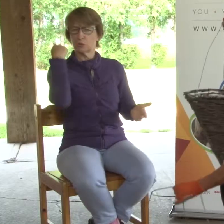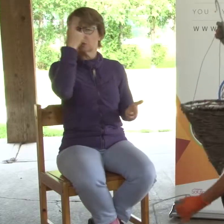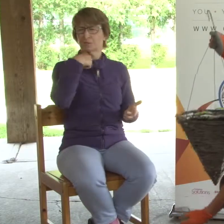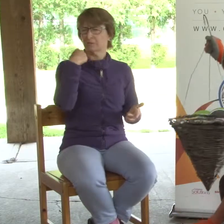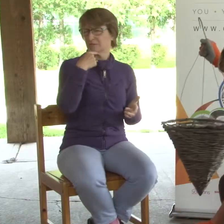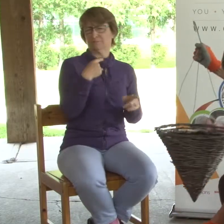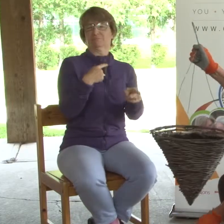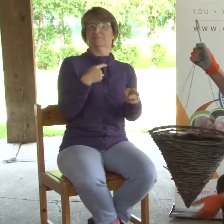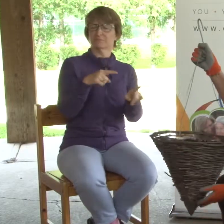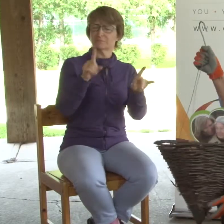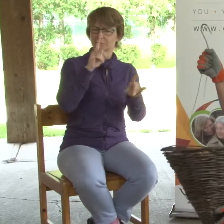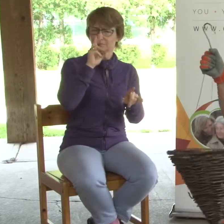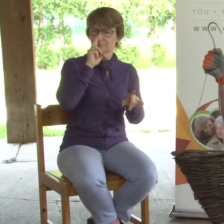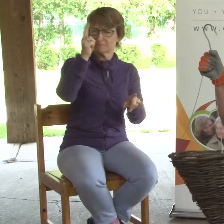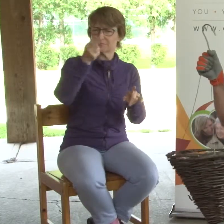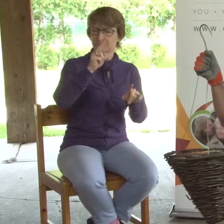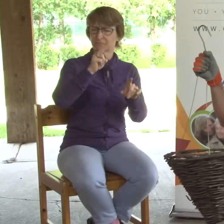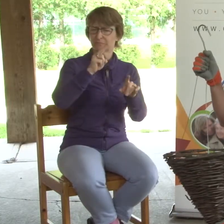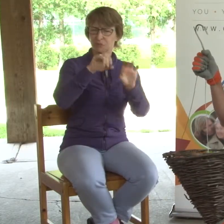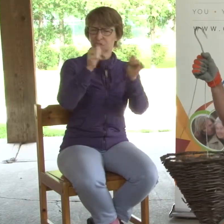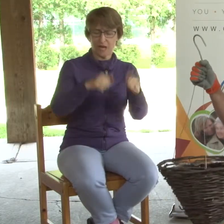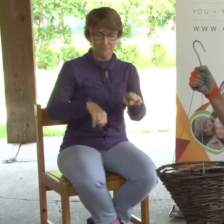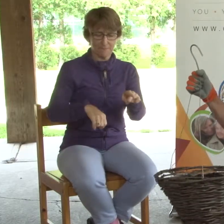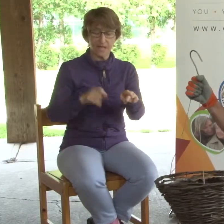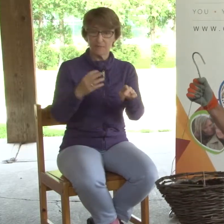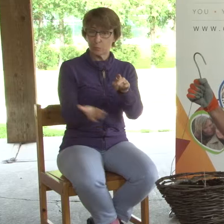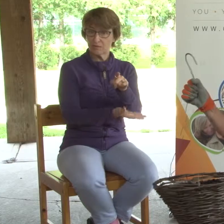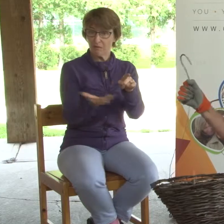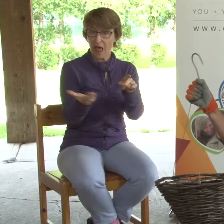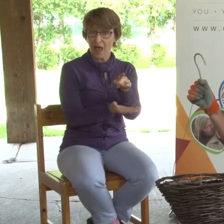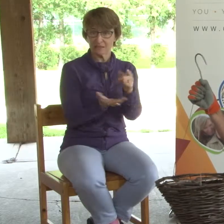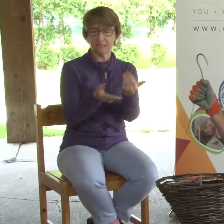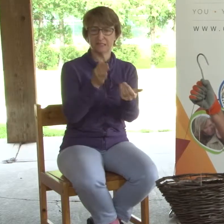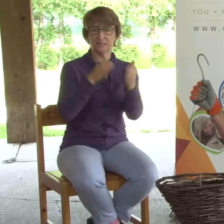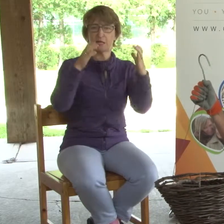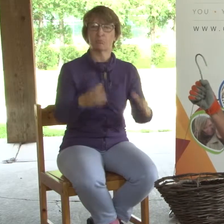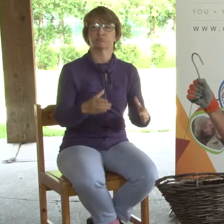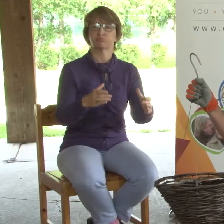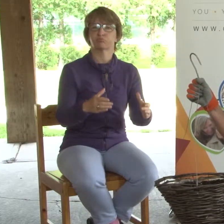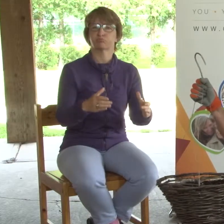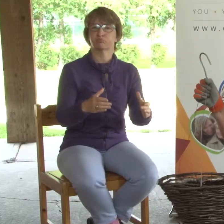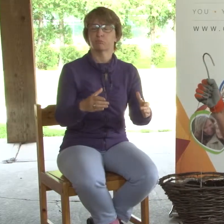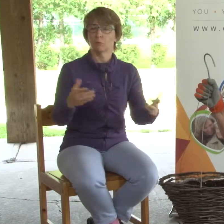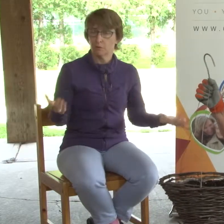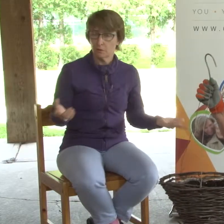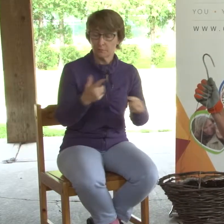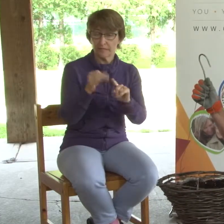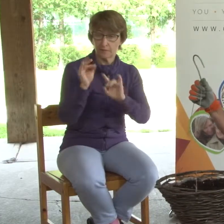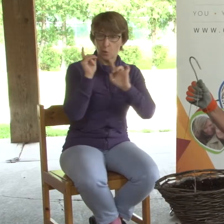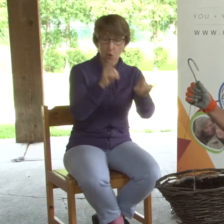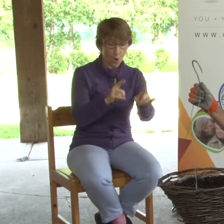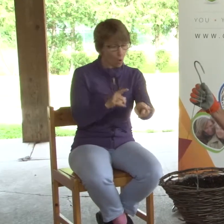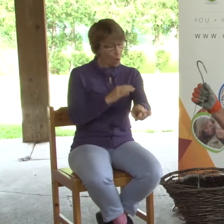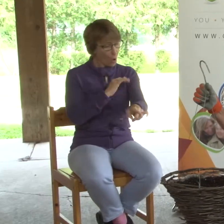shape. If it had a flat shape, we could simply rest it on our container. But if you go to the nursery